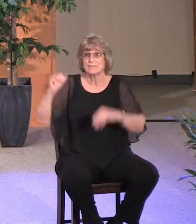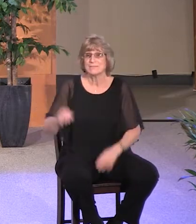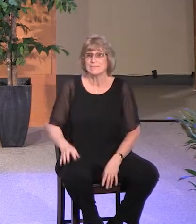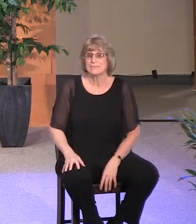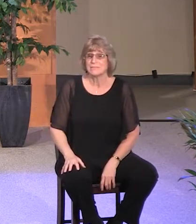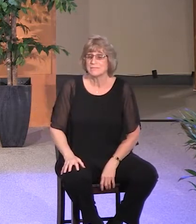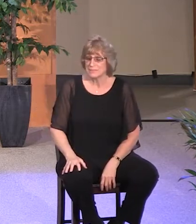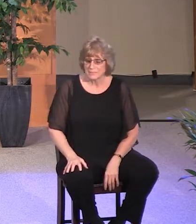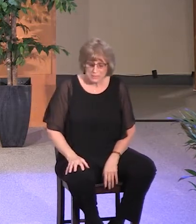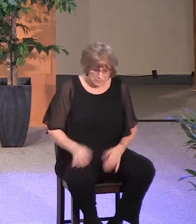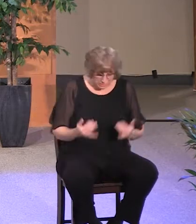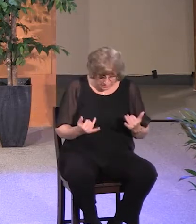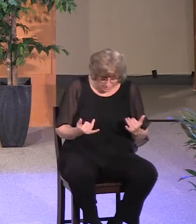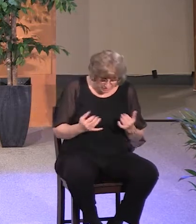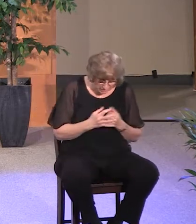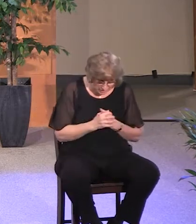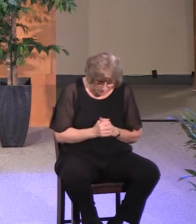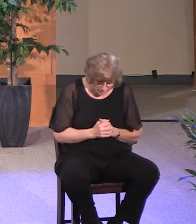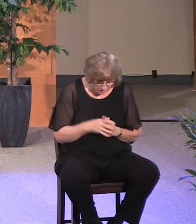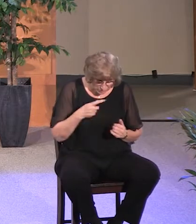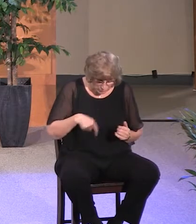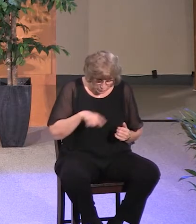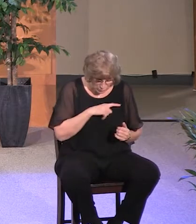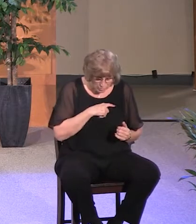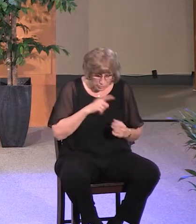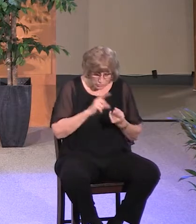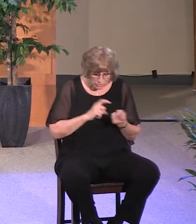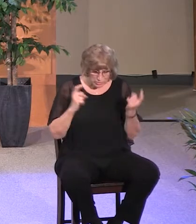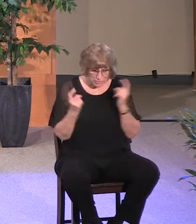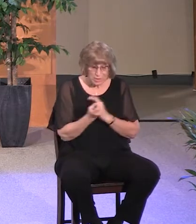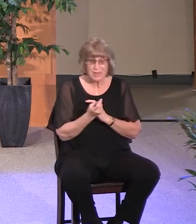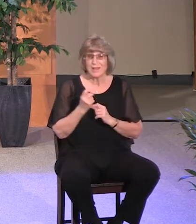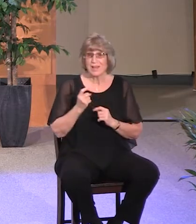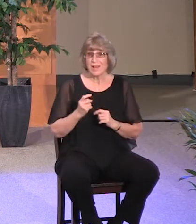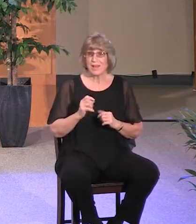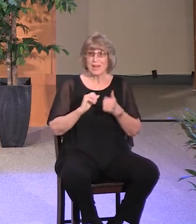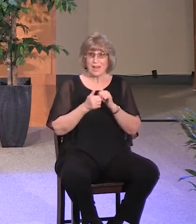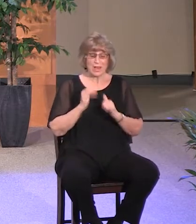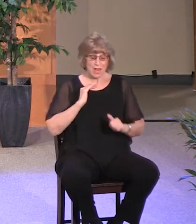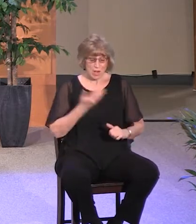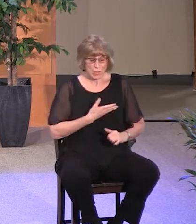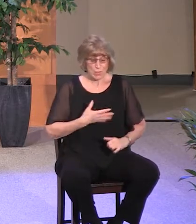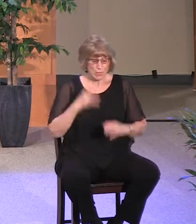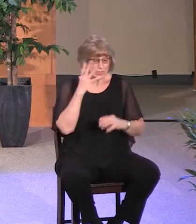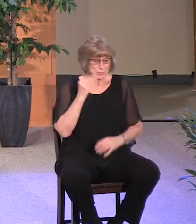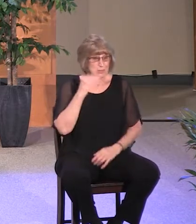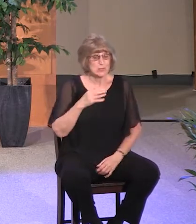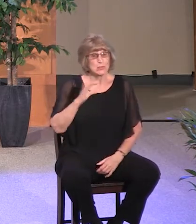So today, we are transformed by all of our experiences: joy, happiness,